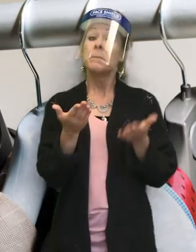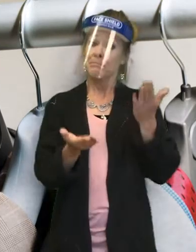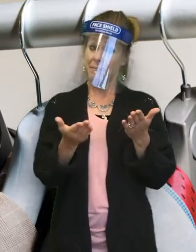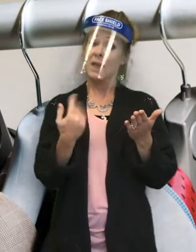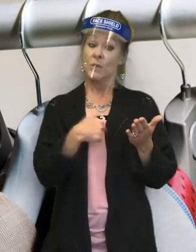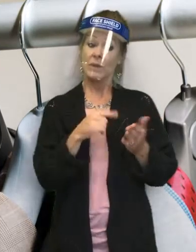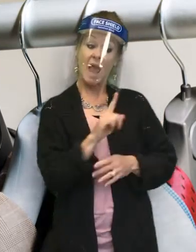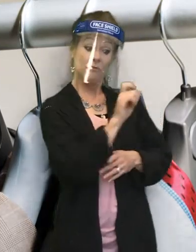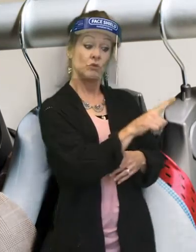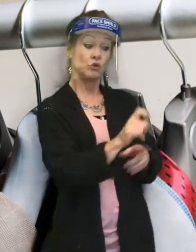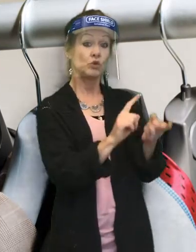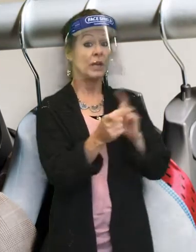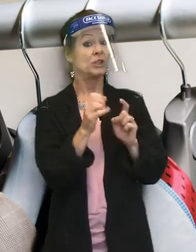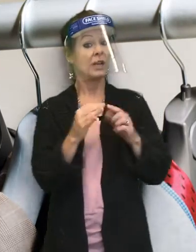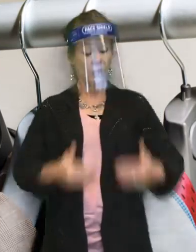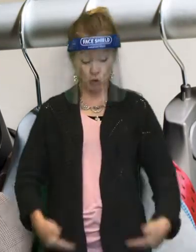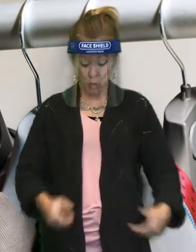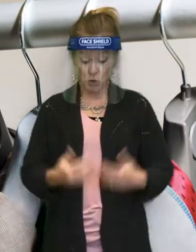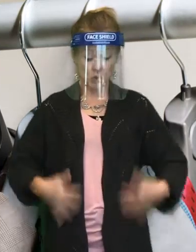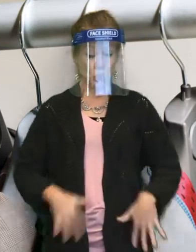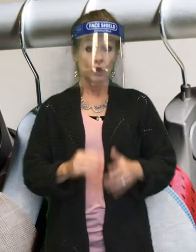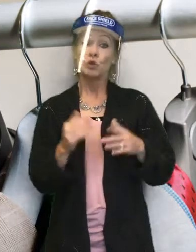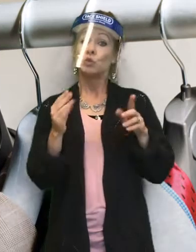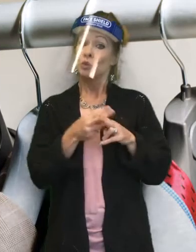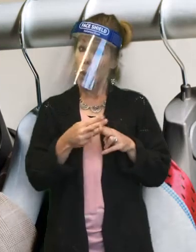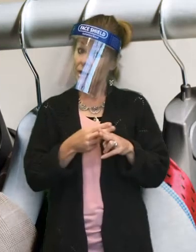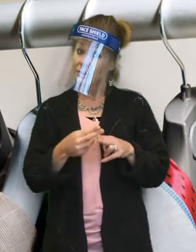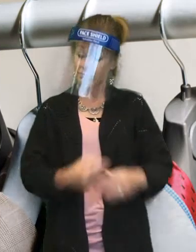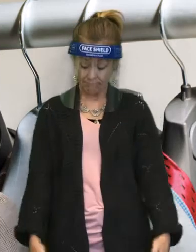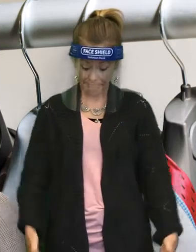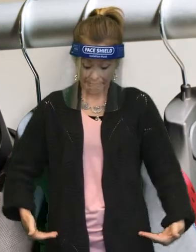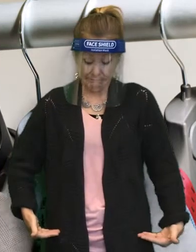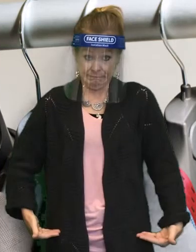change if the shorts or skirt is too short.